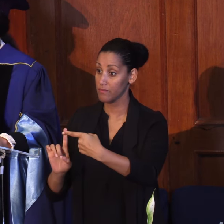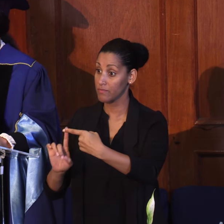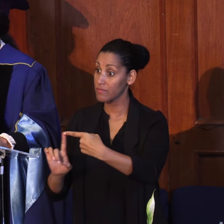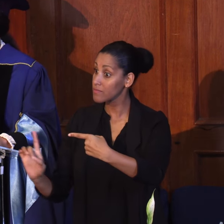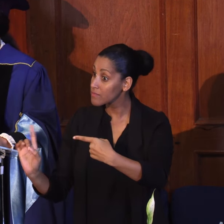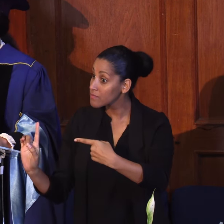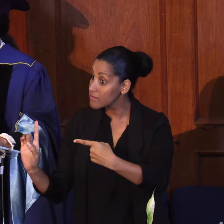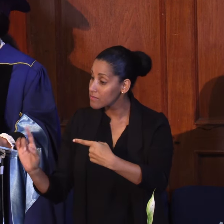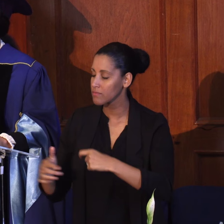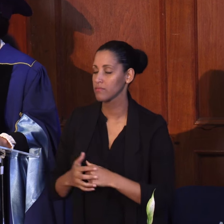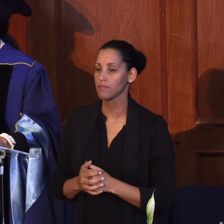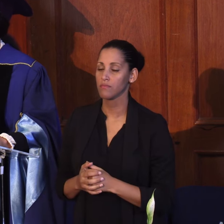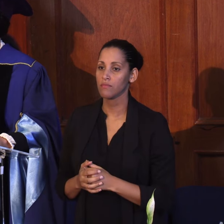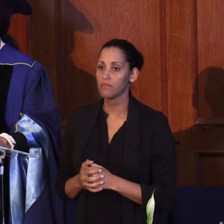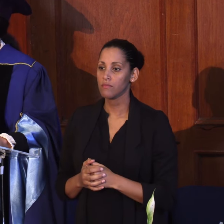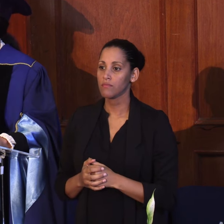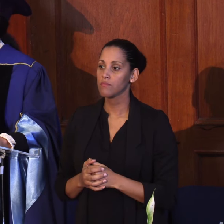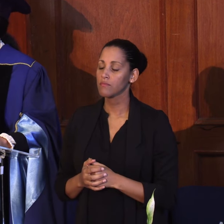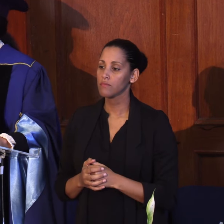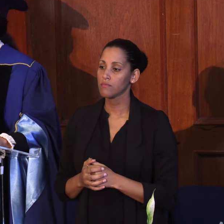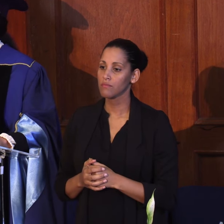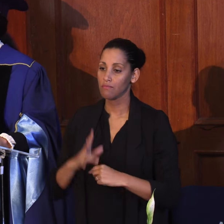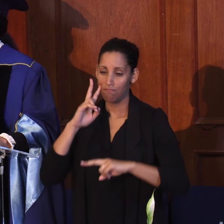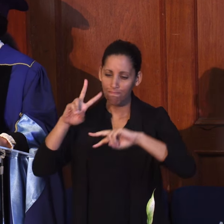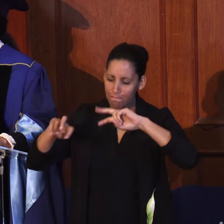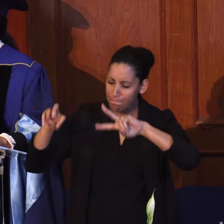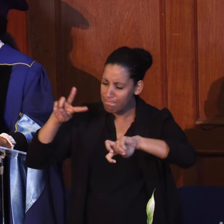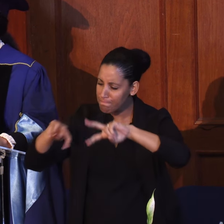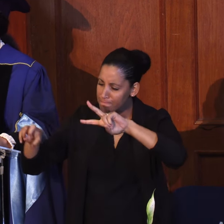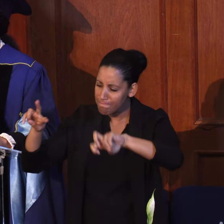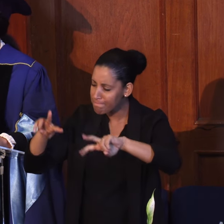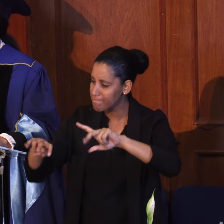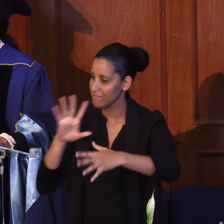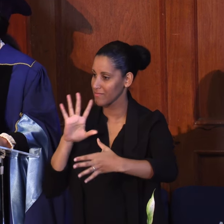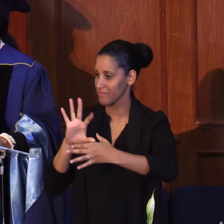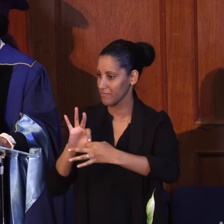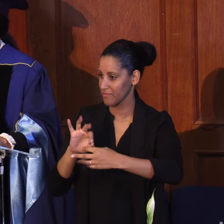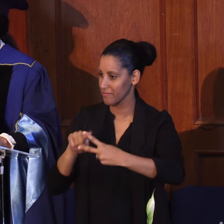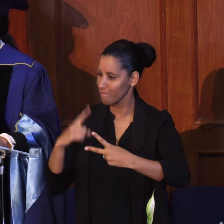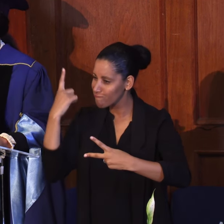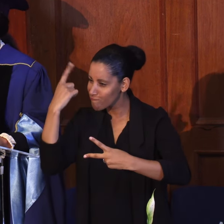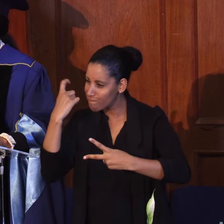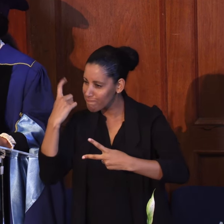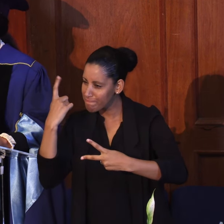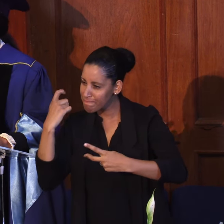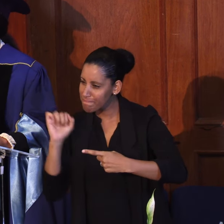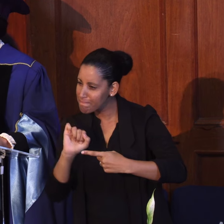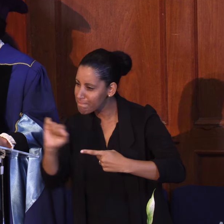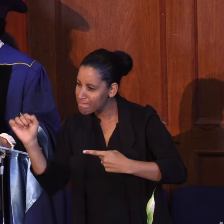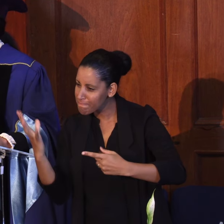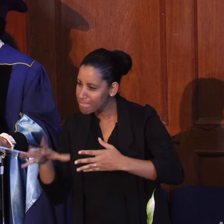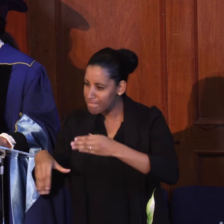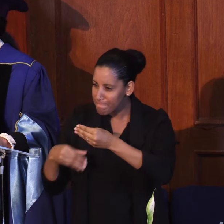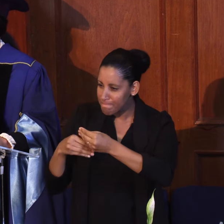First, commit to exploration. Feed your curiosity. Read